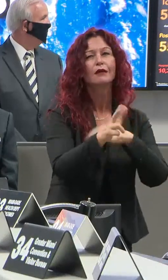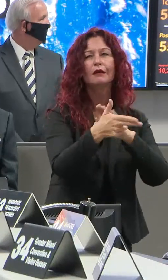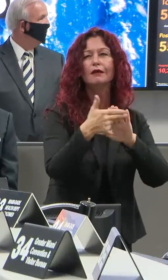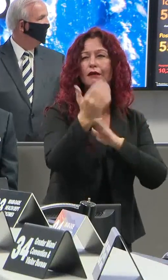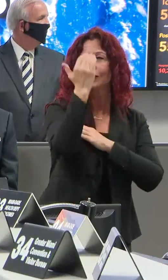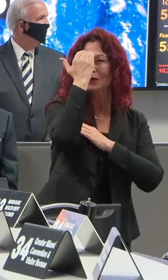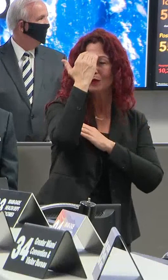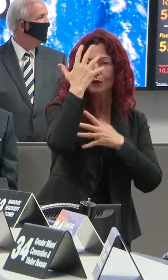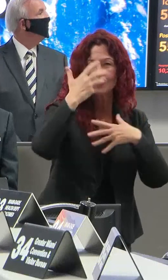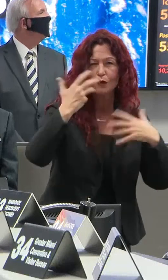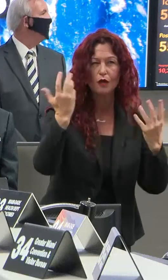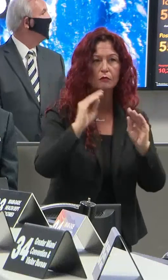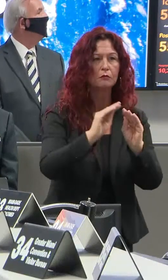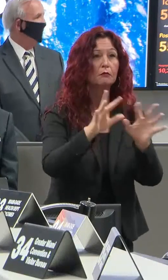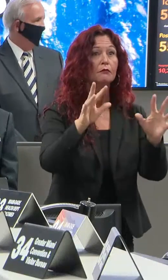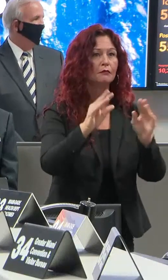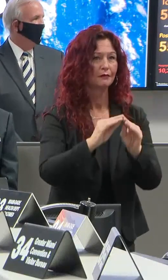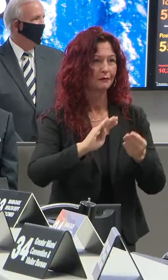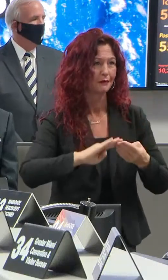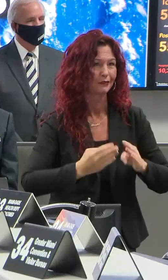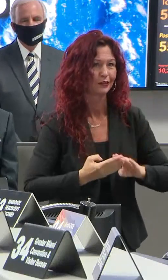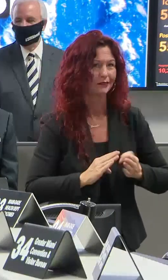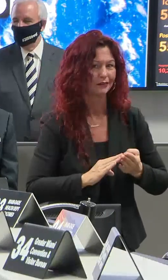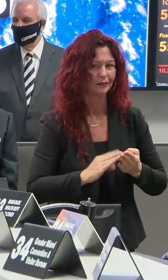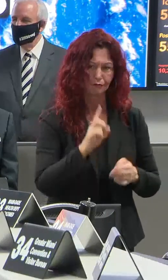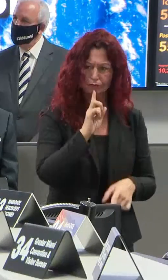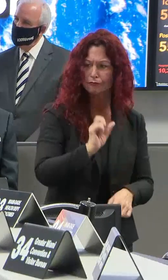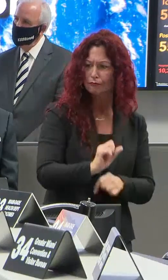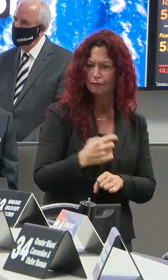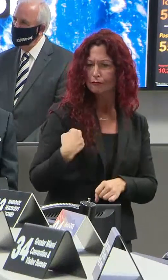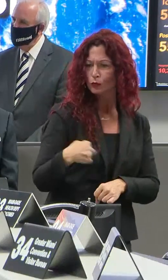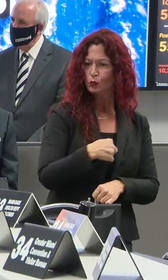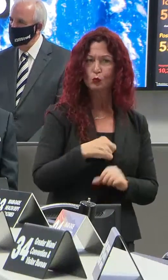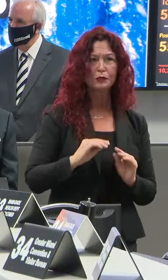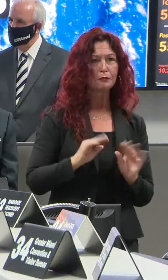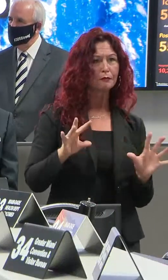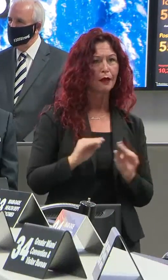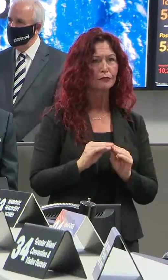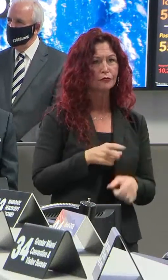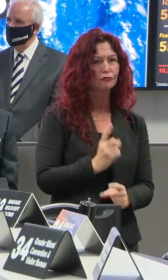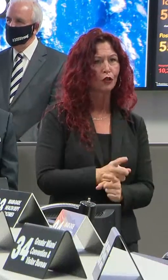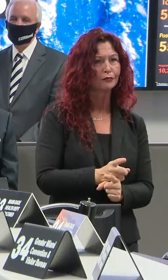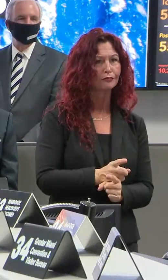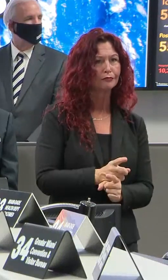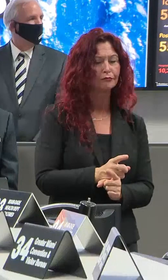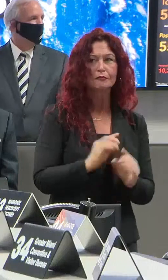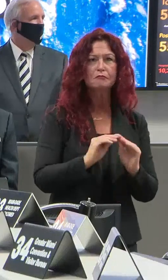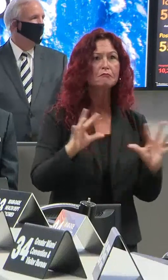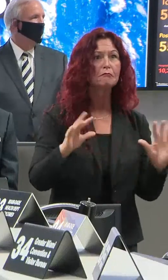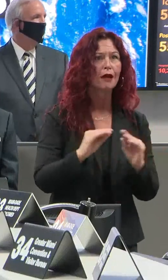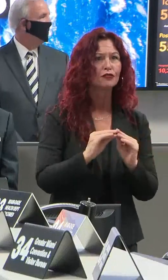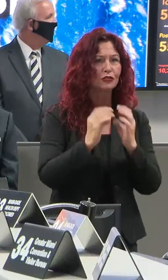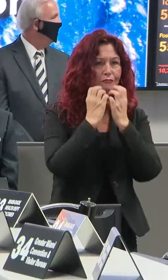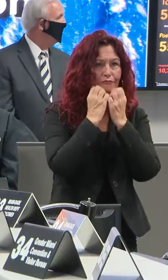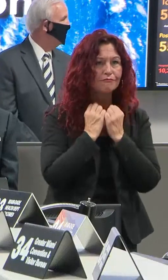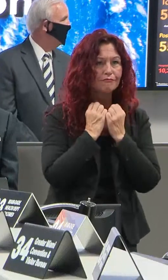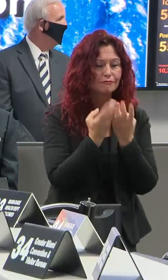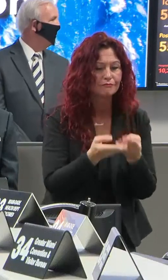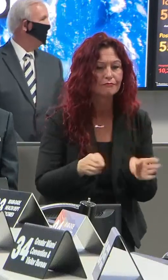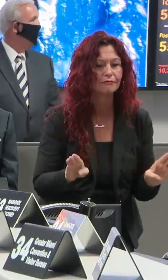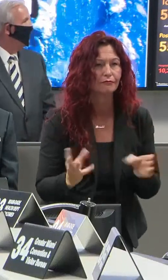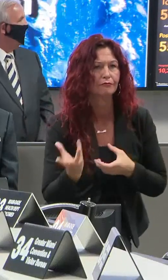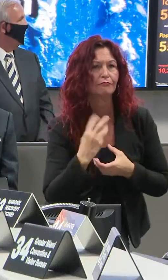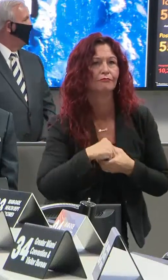stand together to build the Miami that our forebears promised us, one of justice, love, and